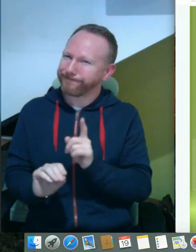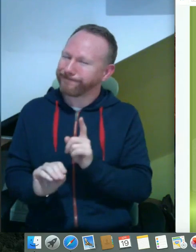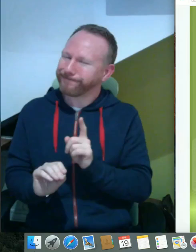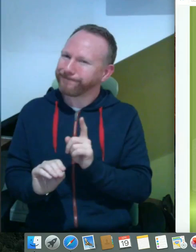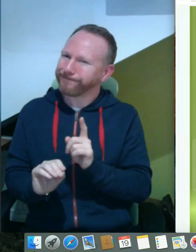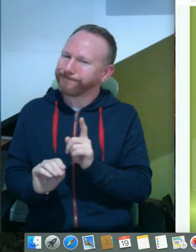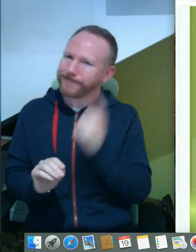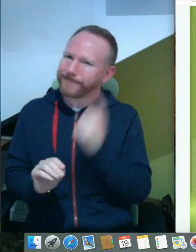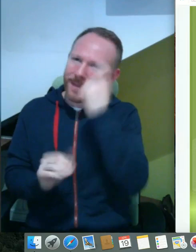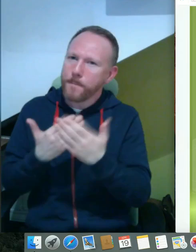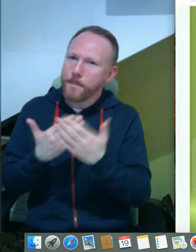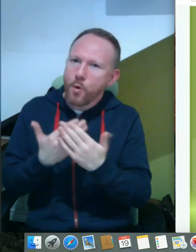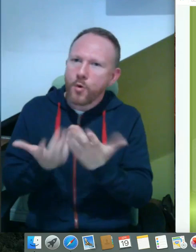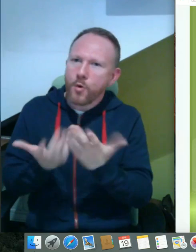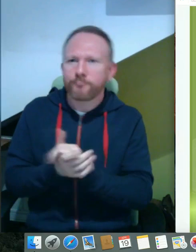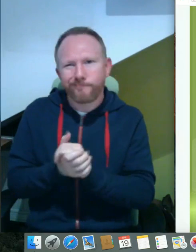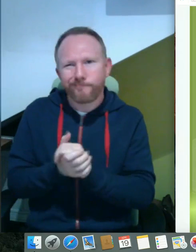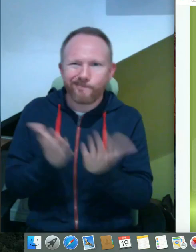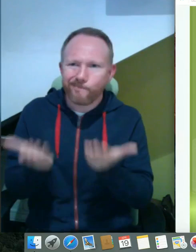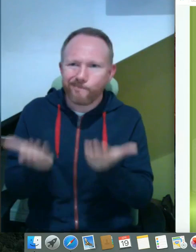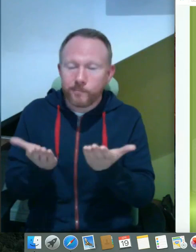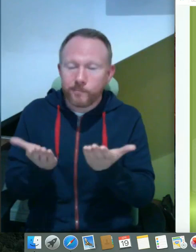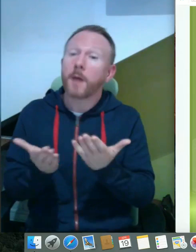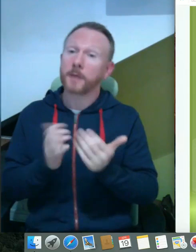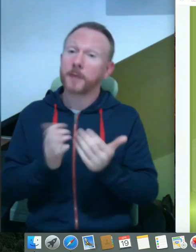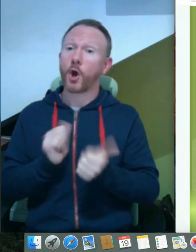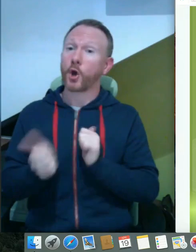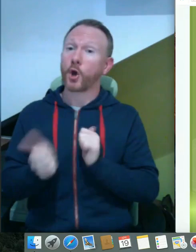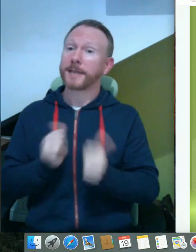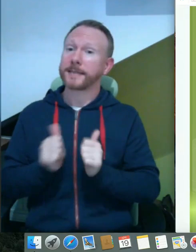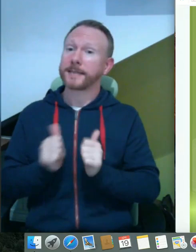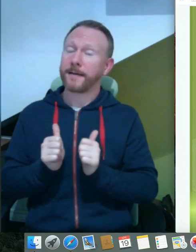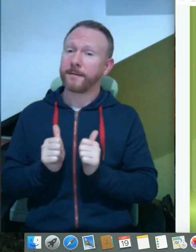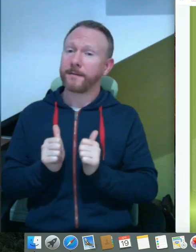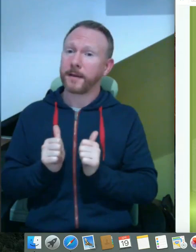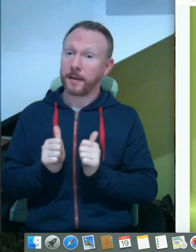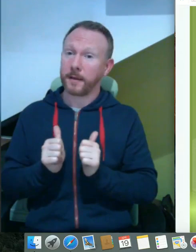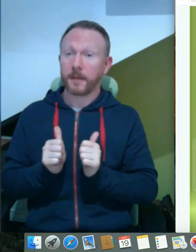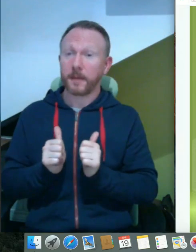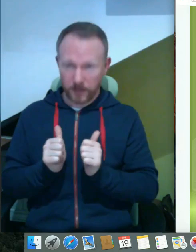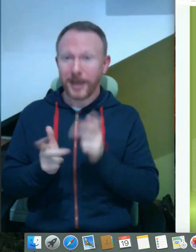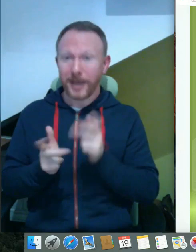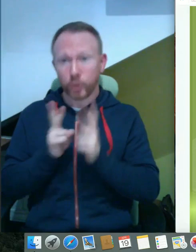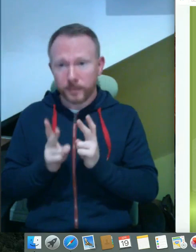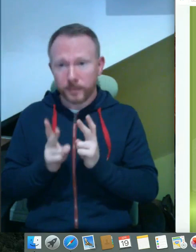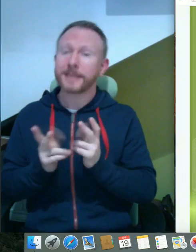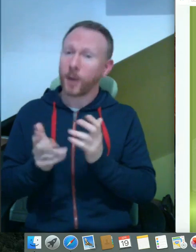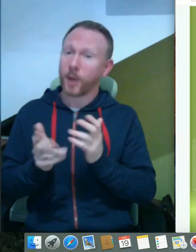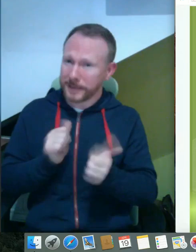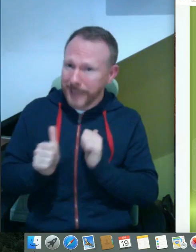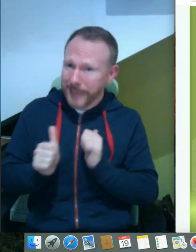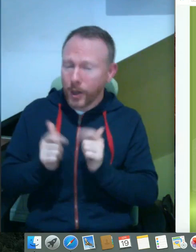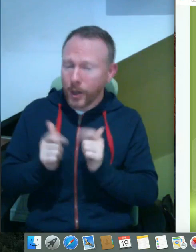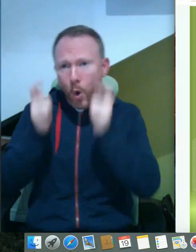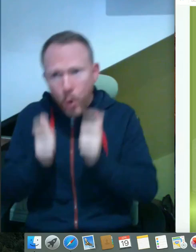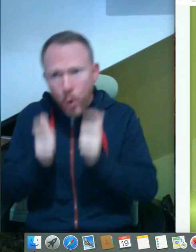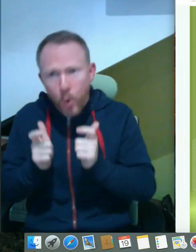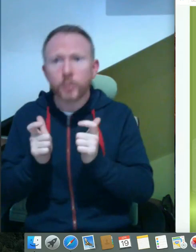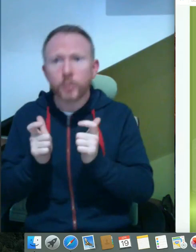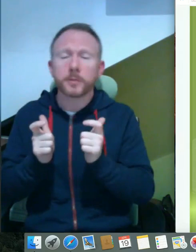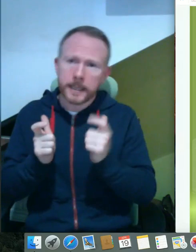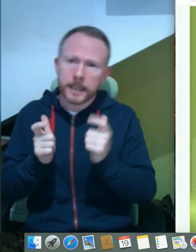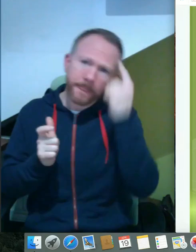and working out how to incorporate that most effectively in the practice and to get other people to